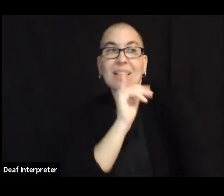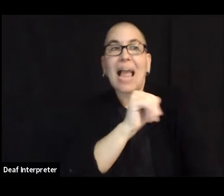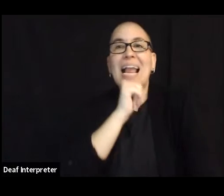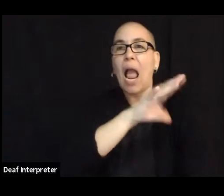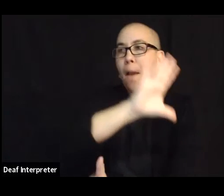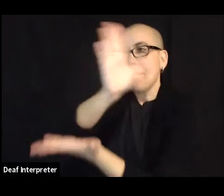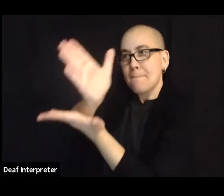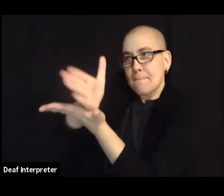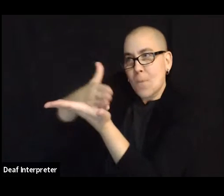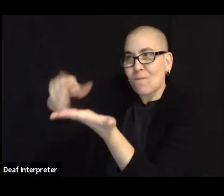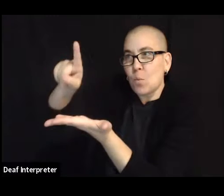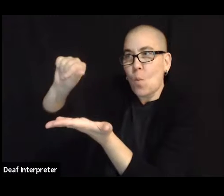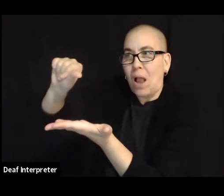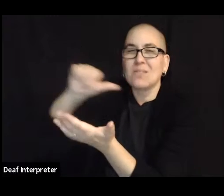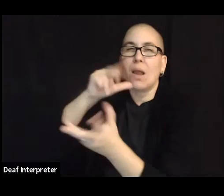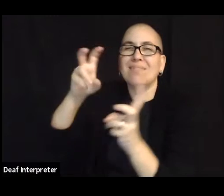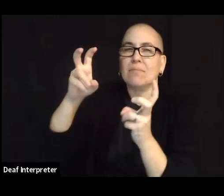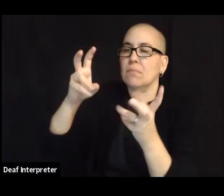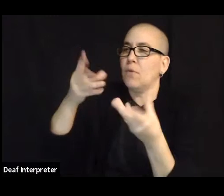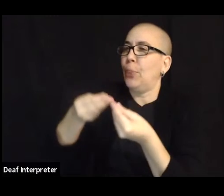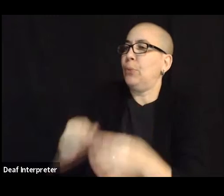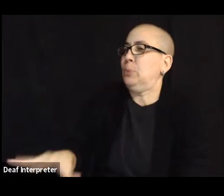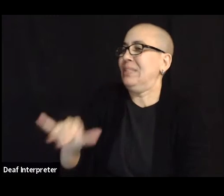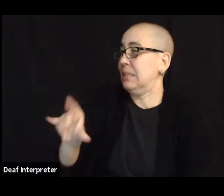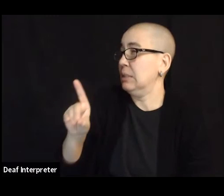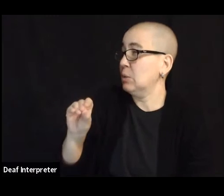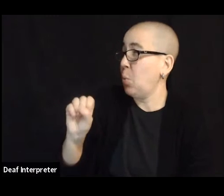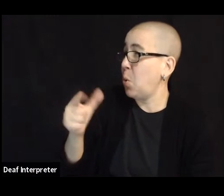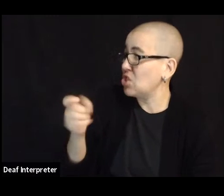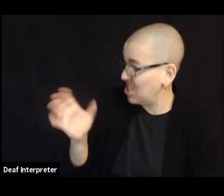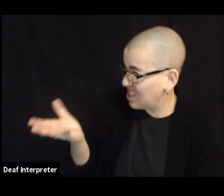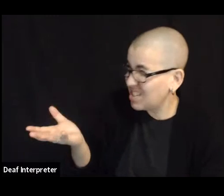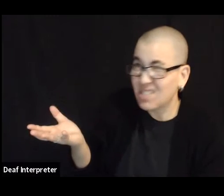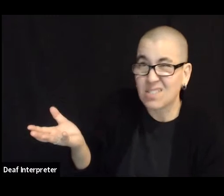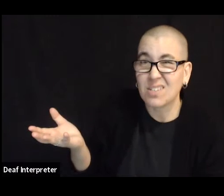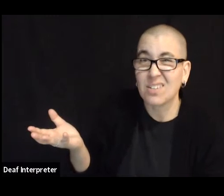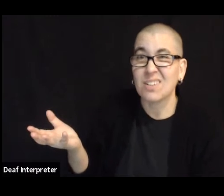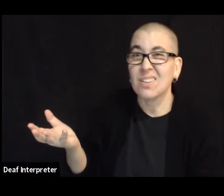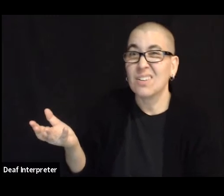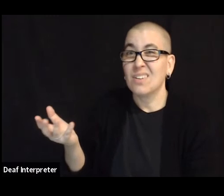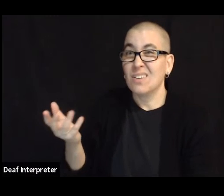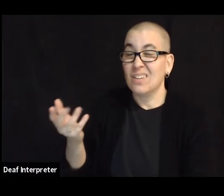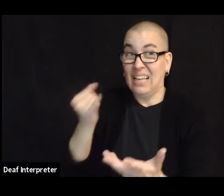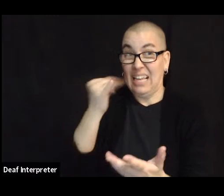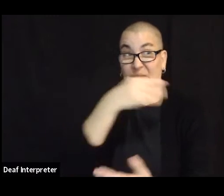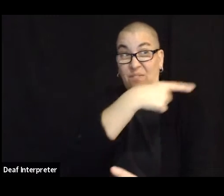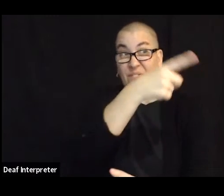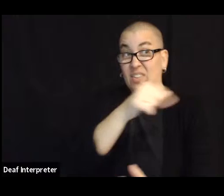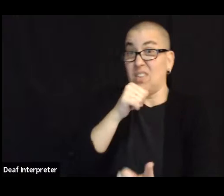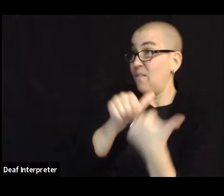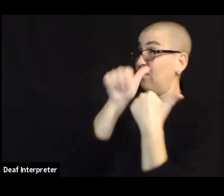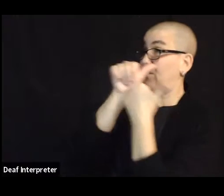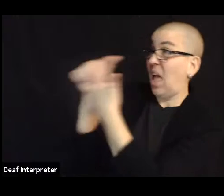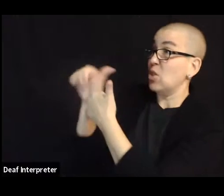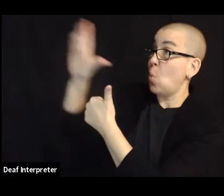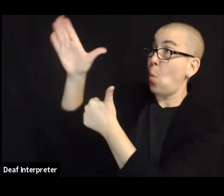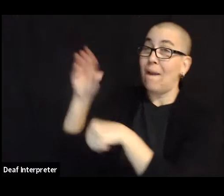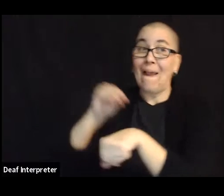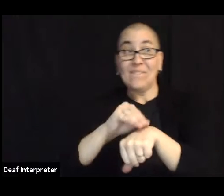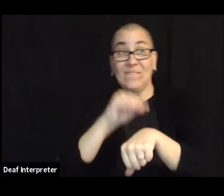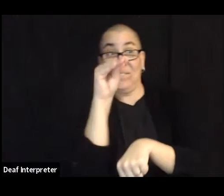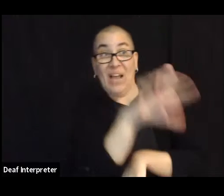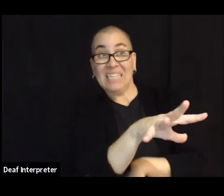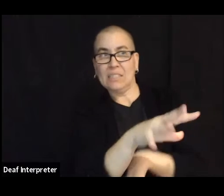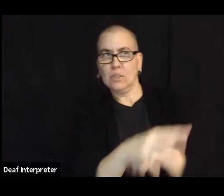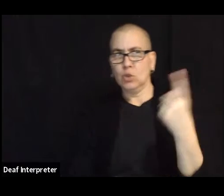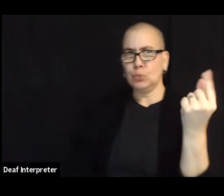first enforceable? I mean, is there anything you can do to say, no, you can't do that, or is it really, at the